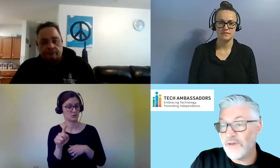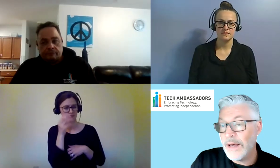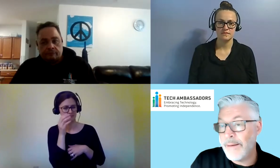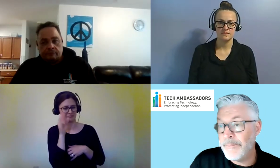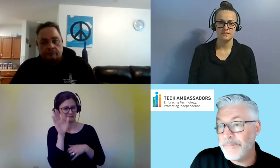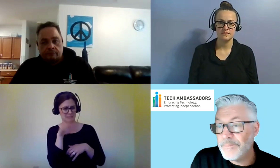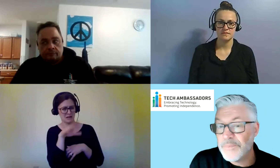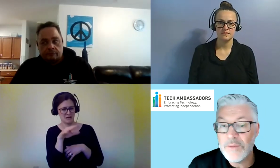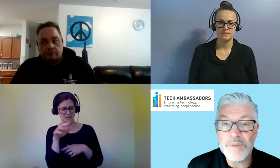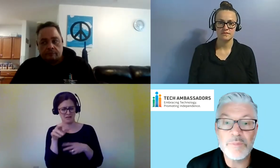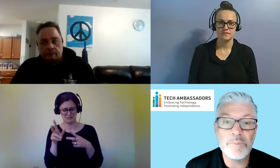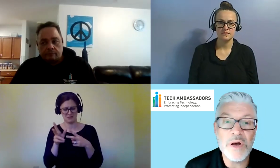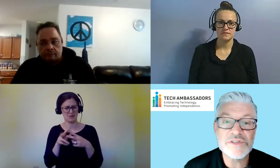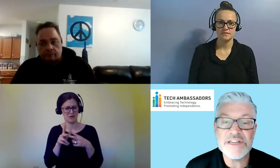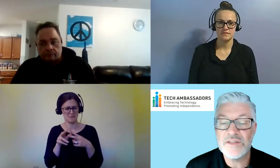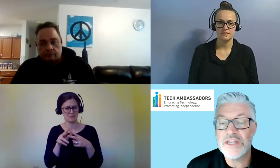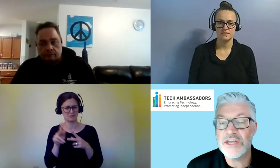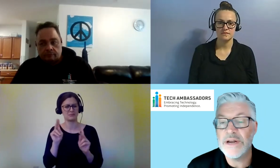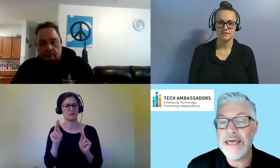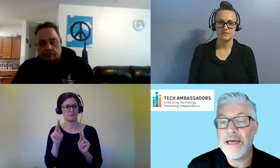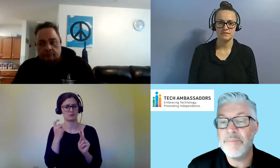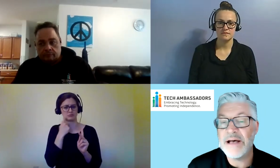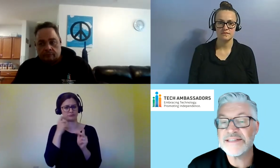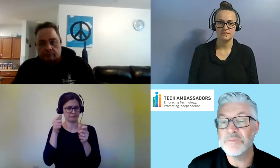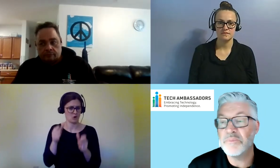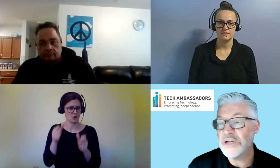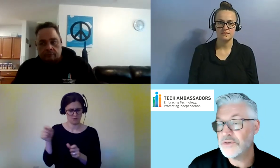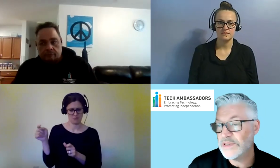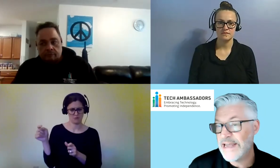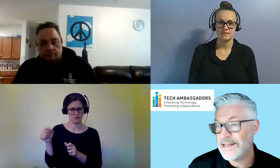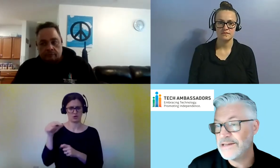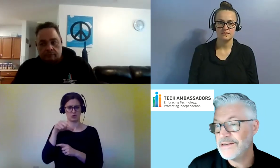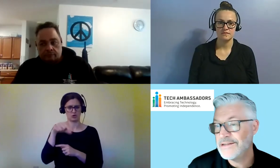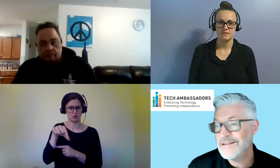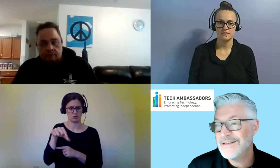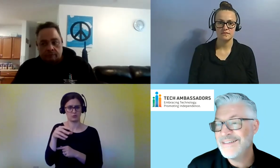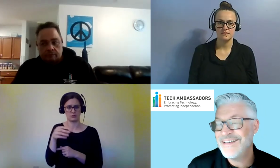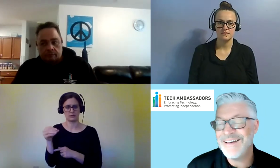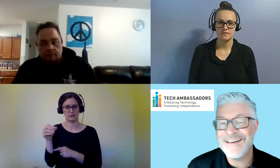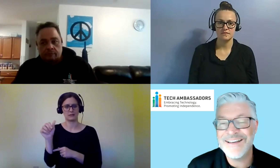of people posting in the Q&A about some budget-related